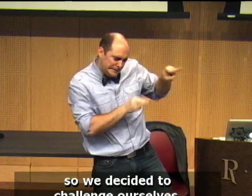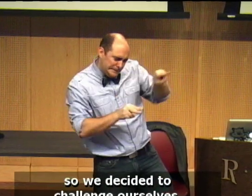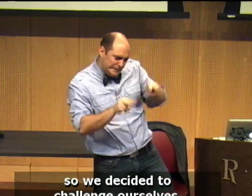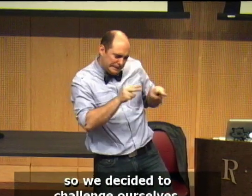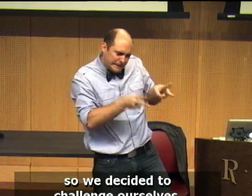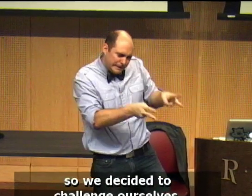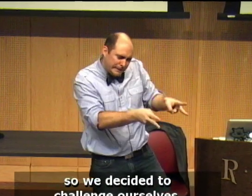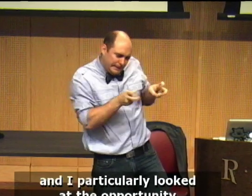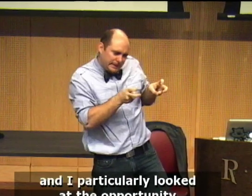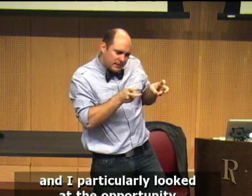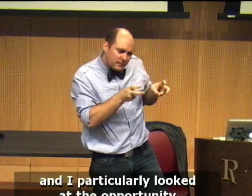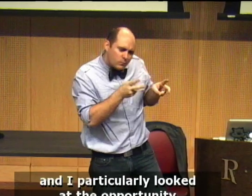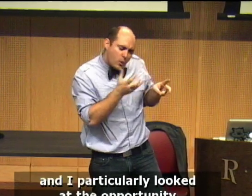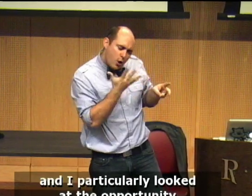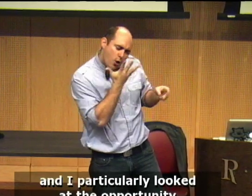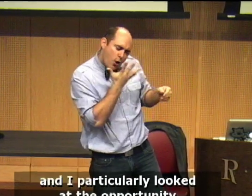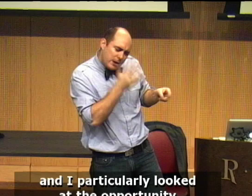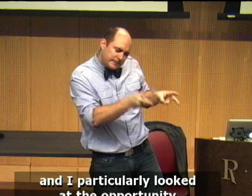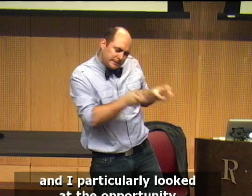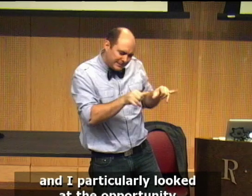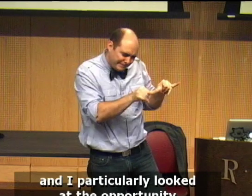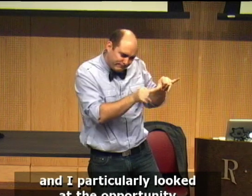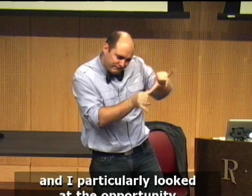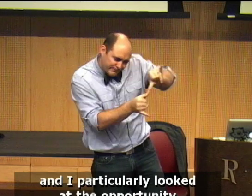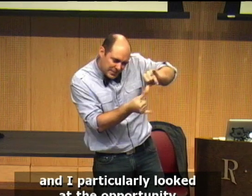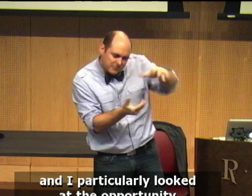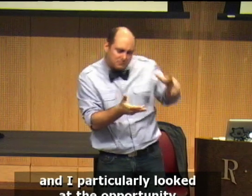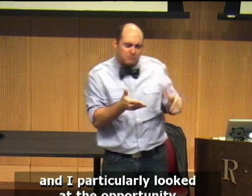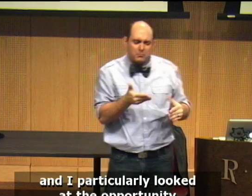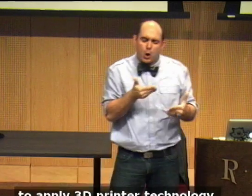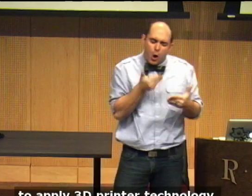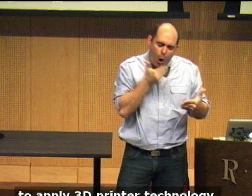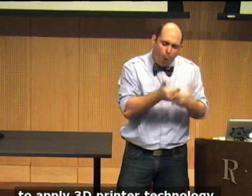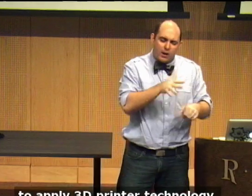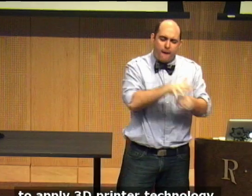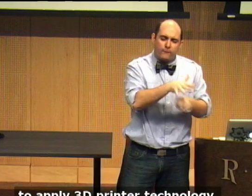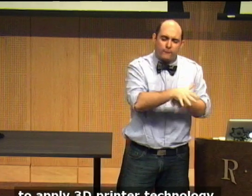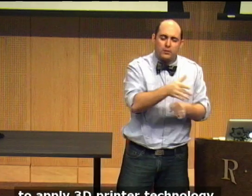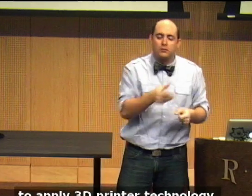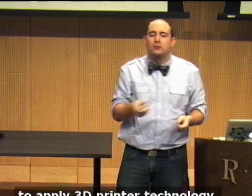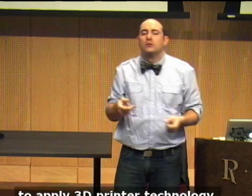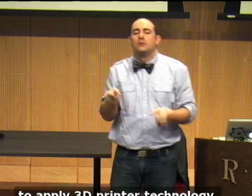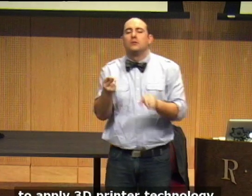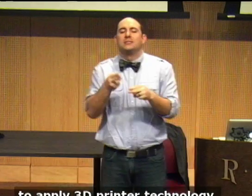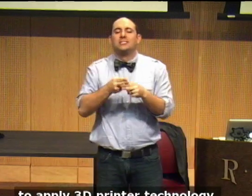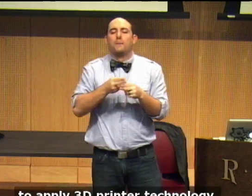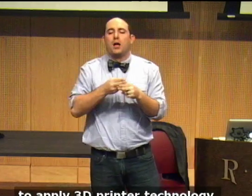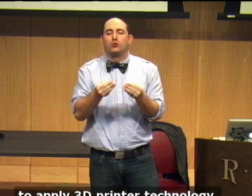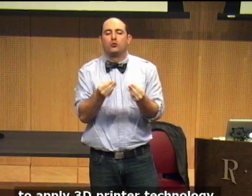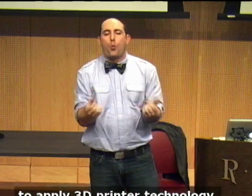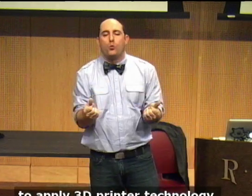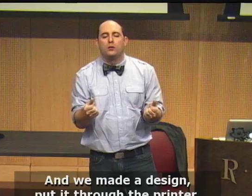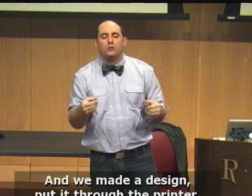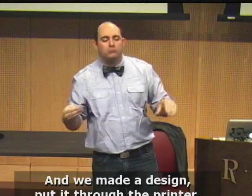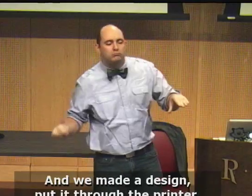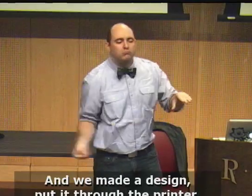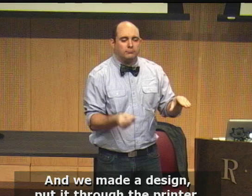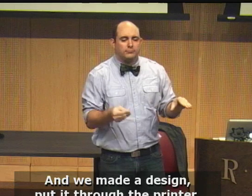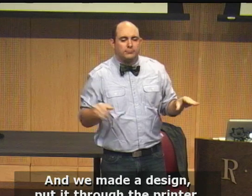challenge ourselves, and I particularly looked at the opportunity to apply 3D printer technology. And we